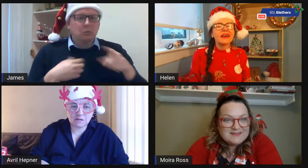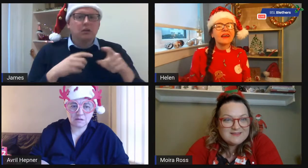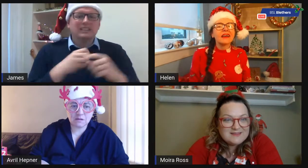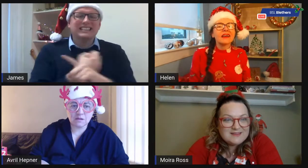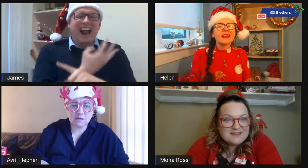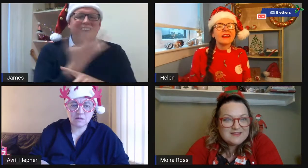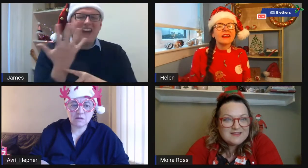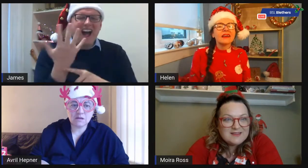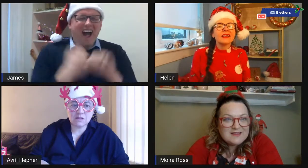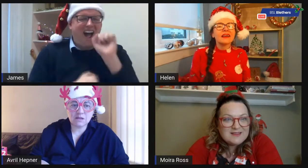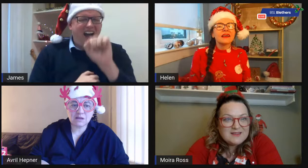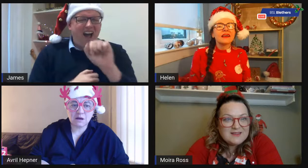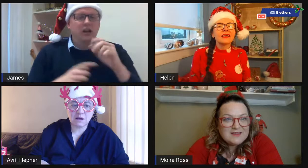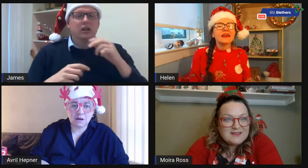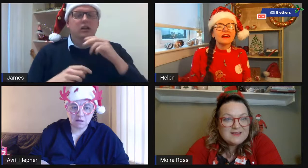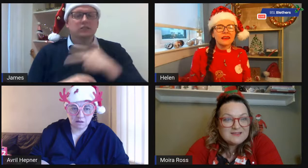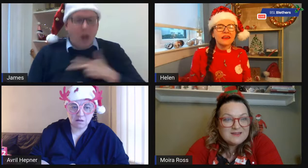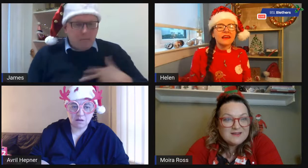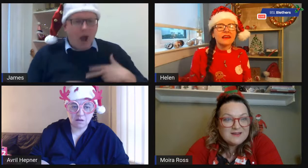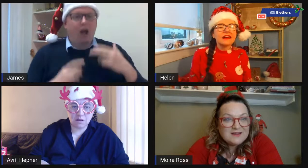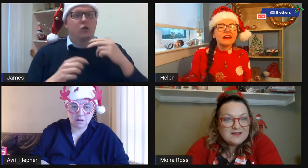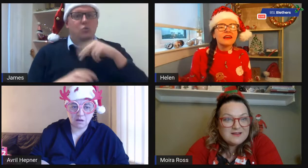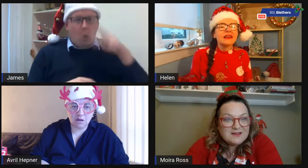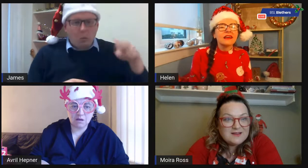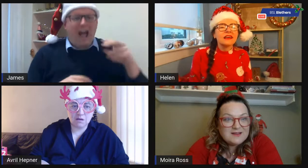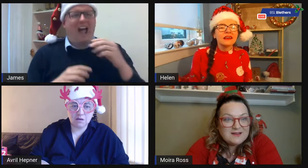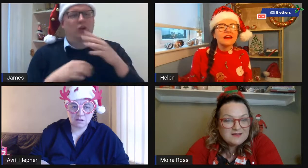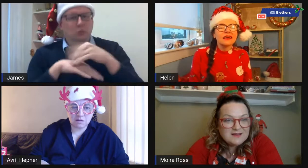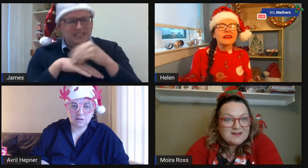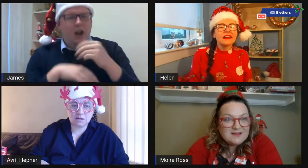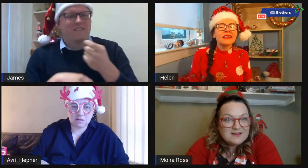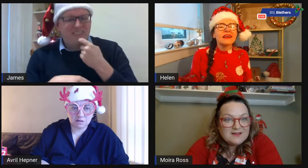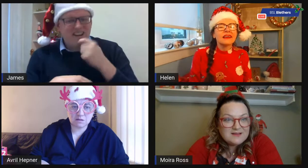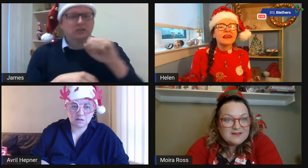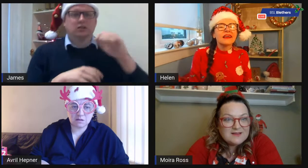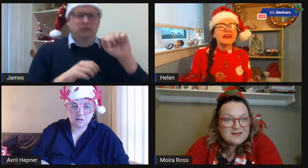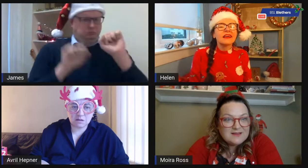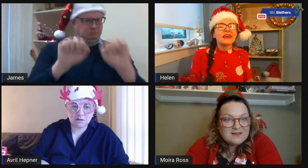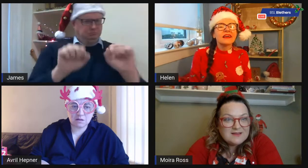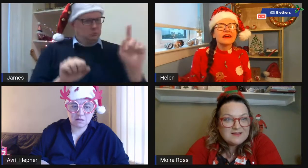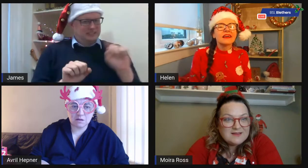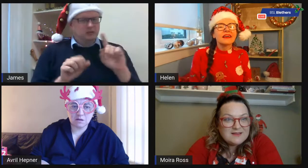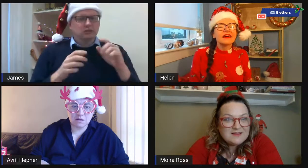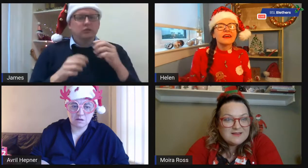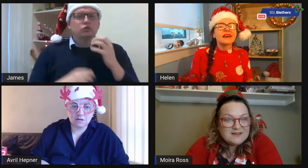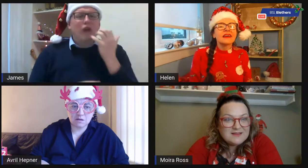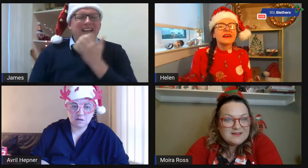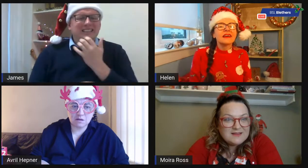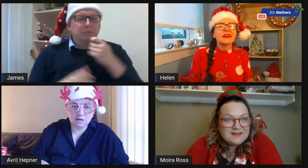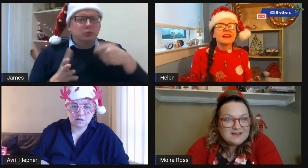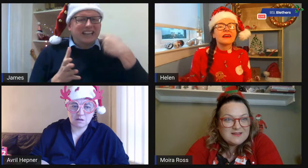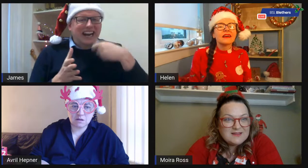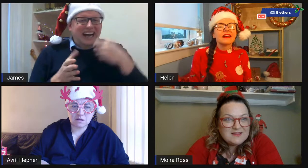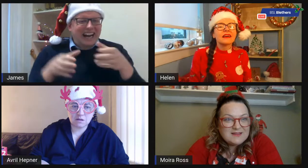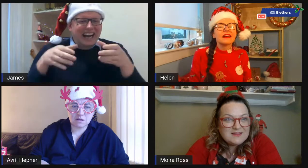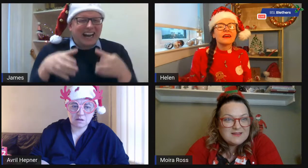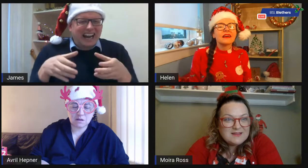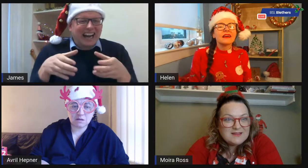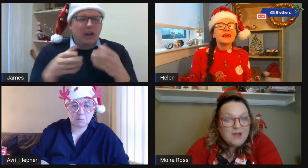pie for Santa. And it happened in Denmark, Finland, Sweden, Norway.